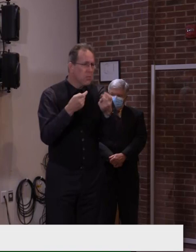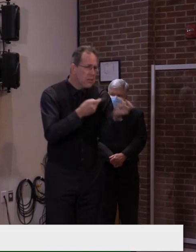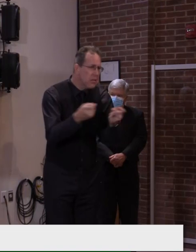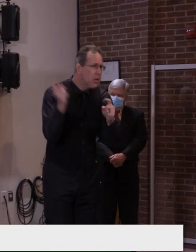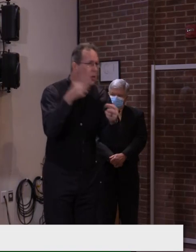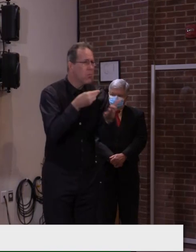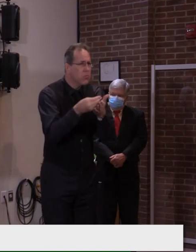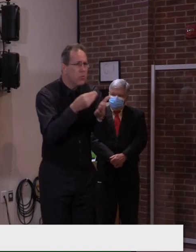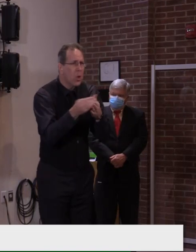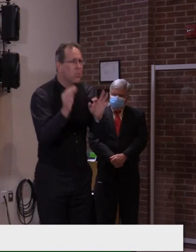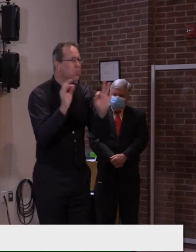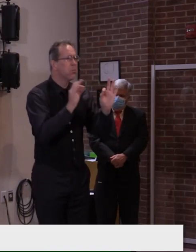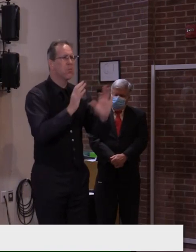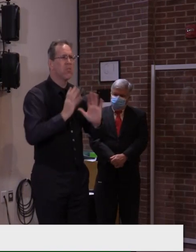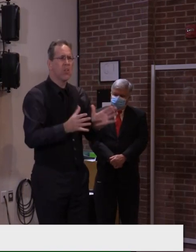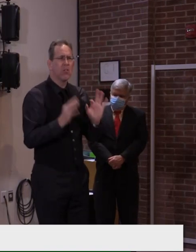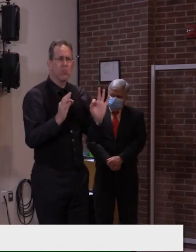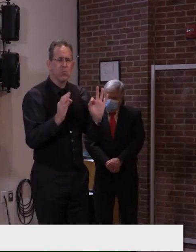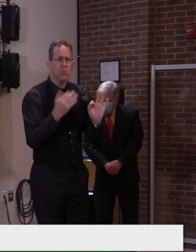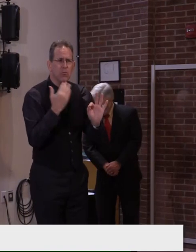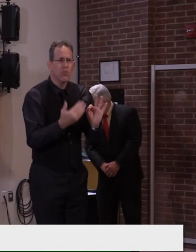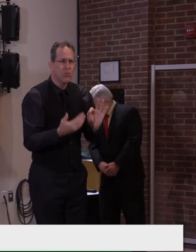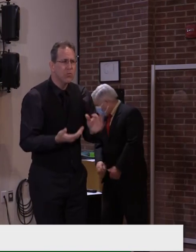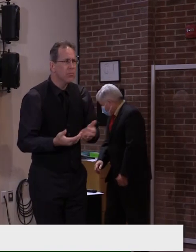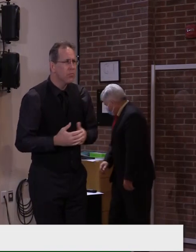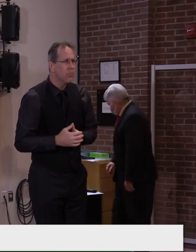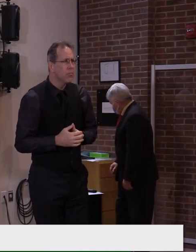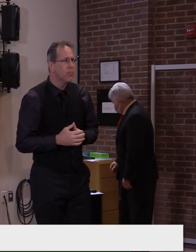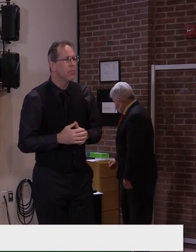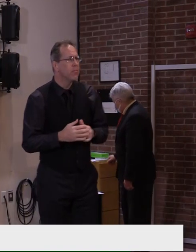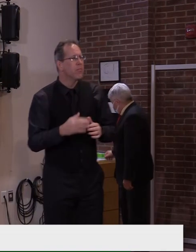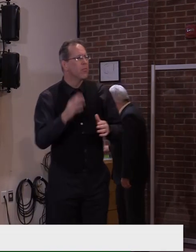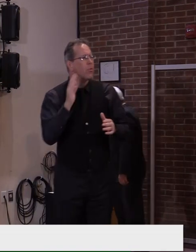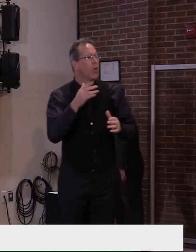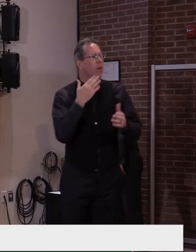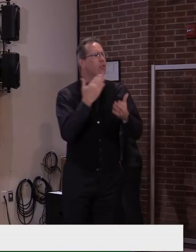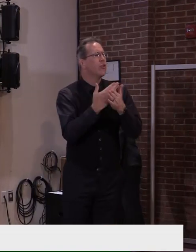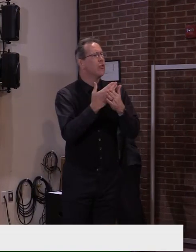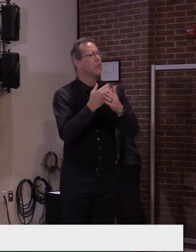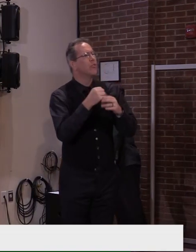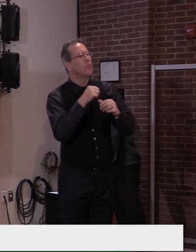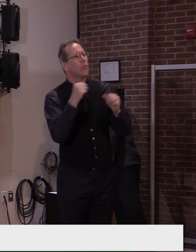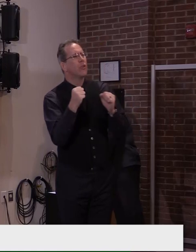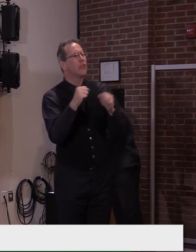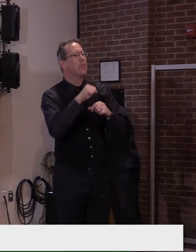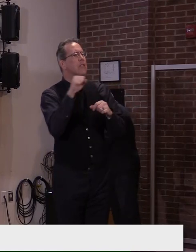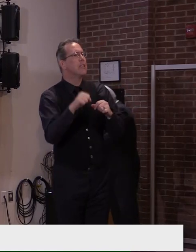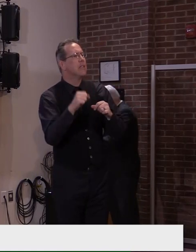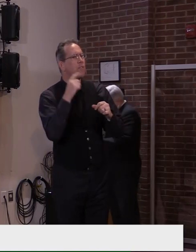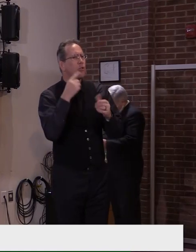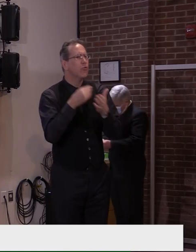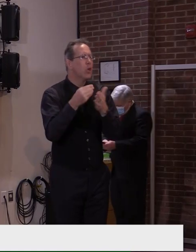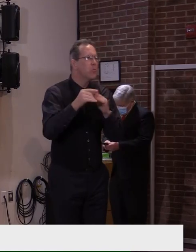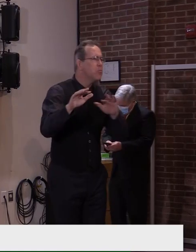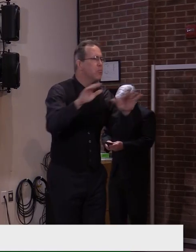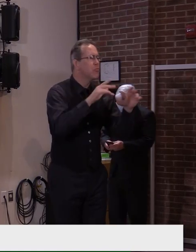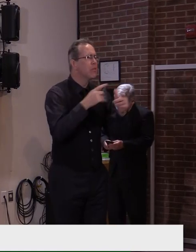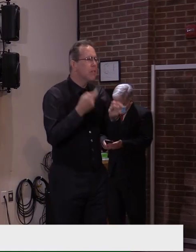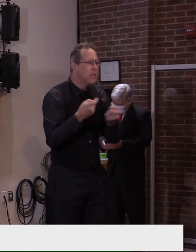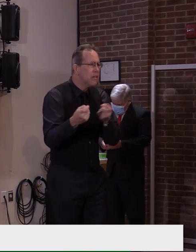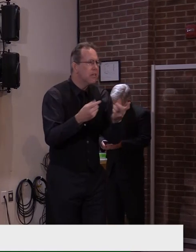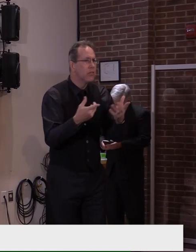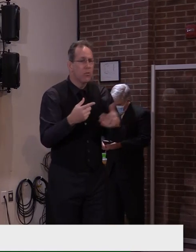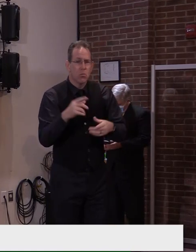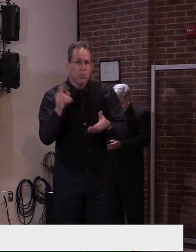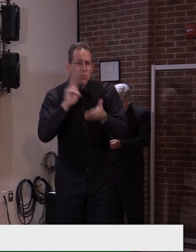that we're going to have a successful winter season, but Secretary Curley might be able to answer that.